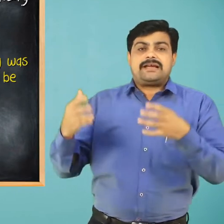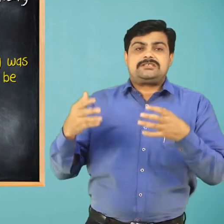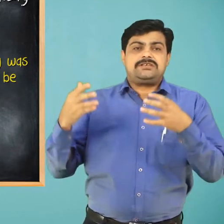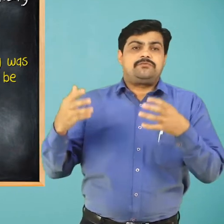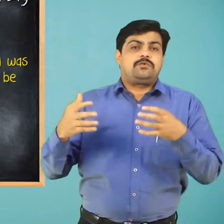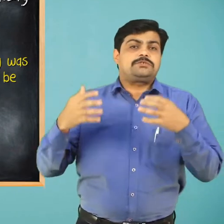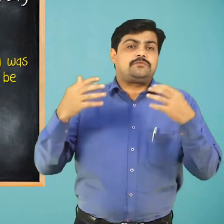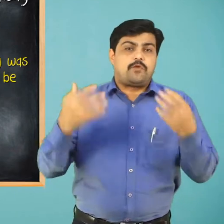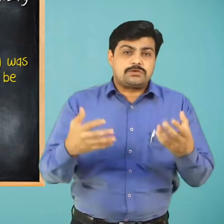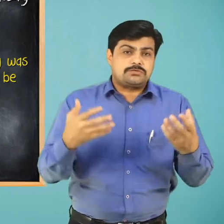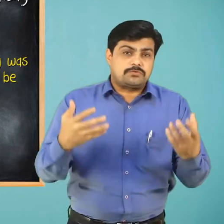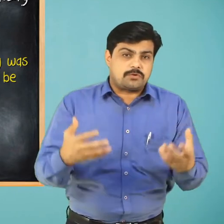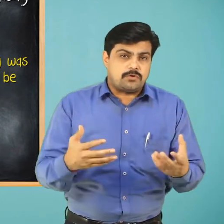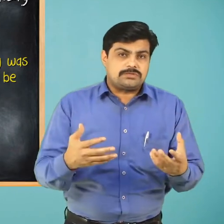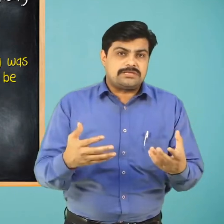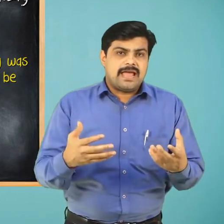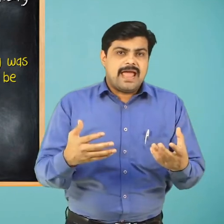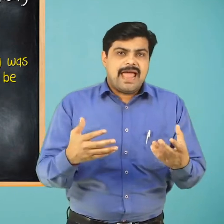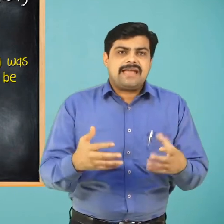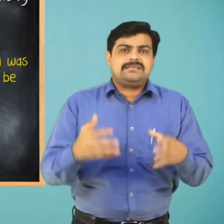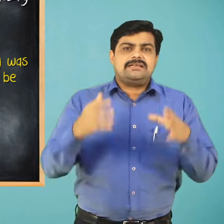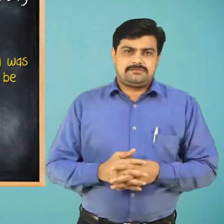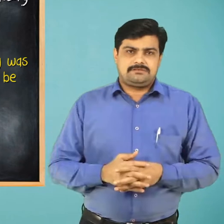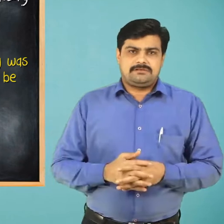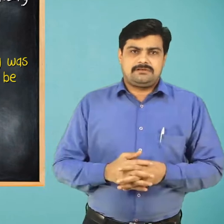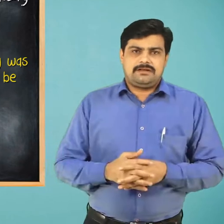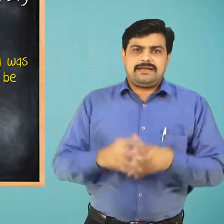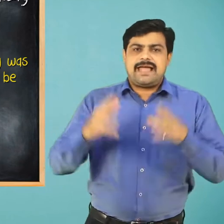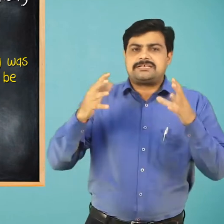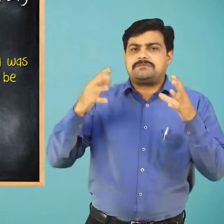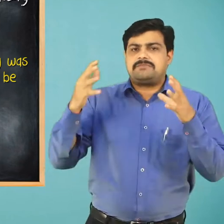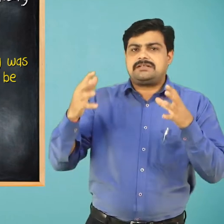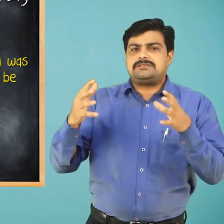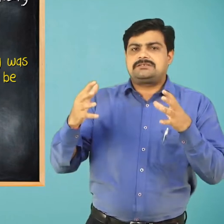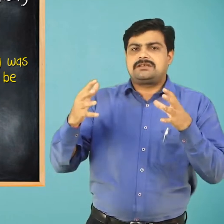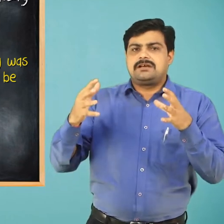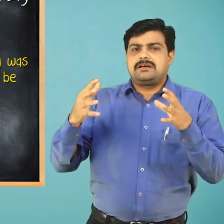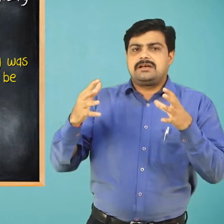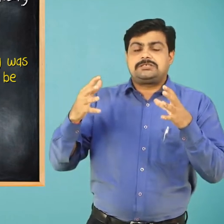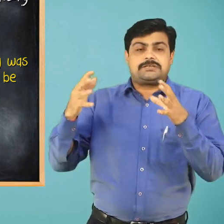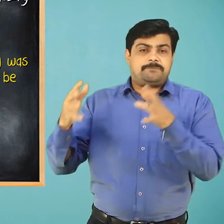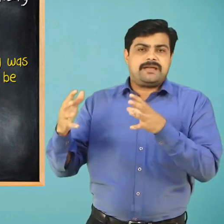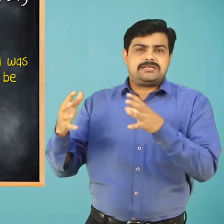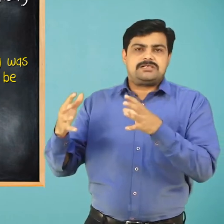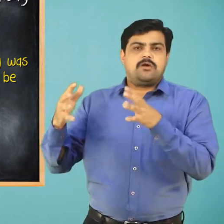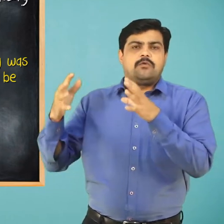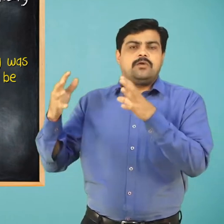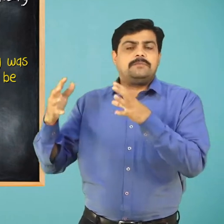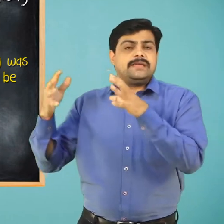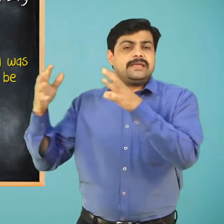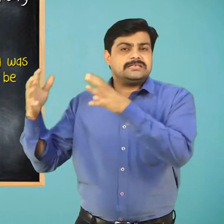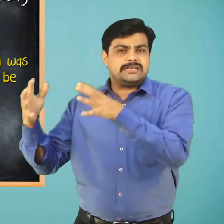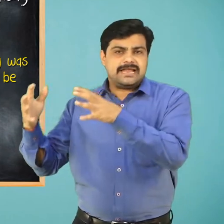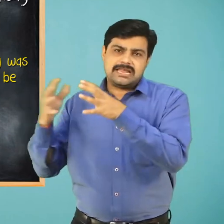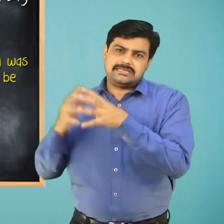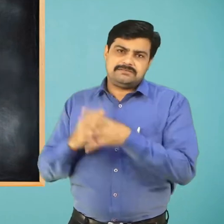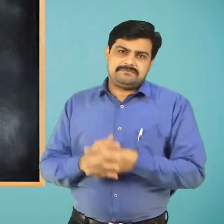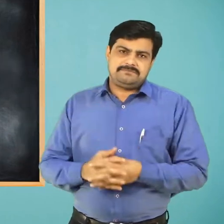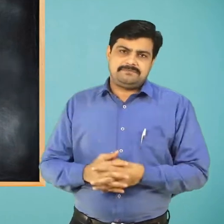factory was forced to close and next month's shipment will be delayed.